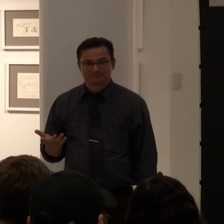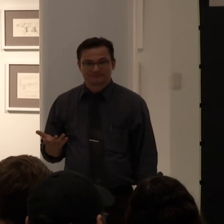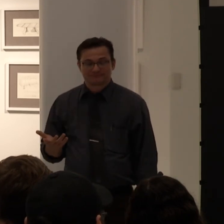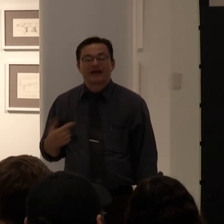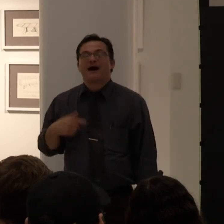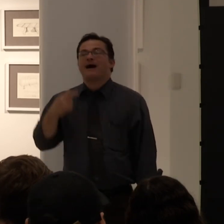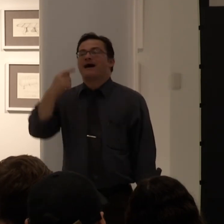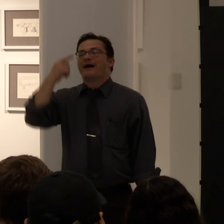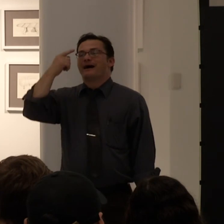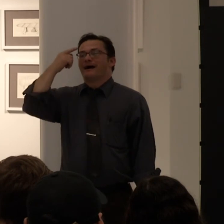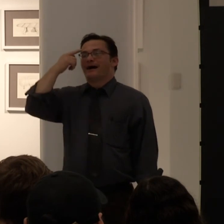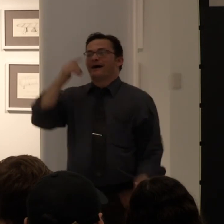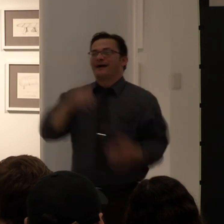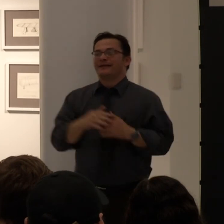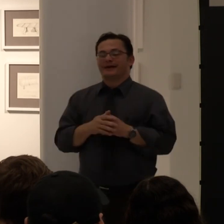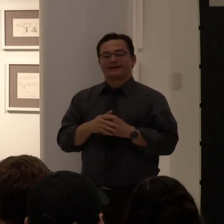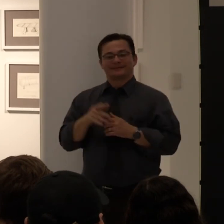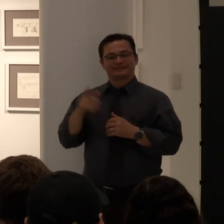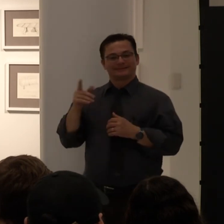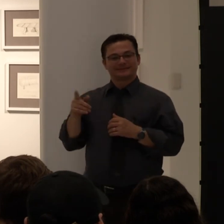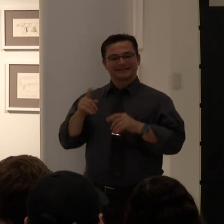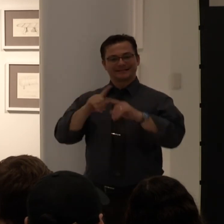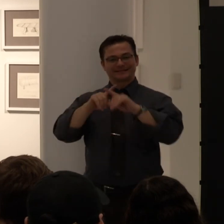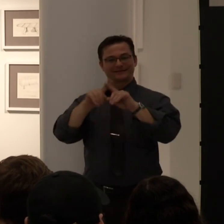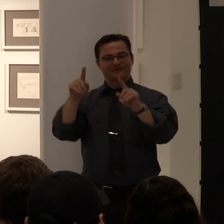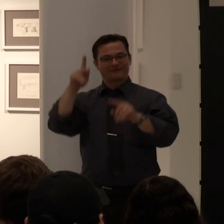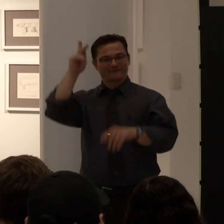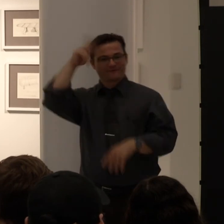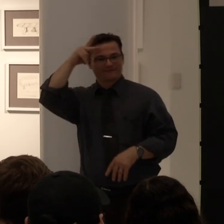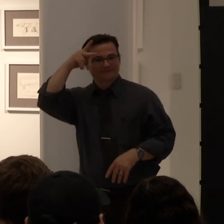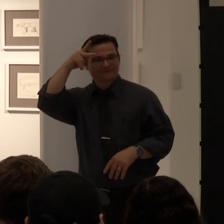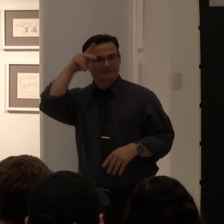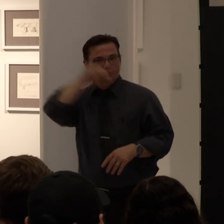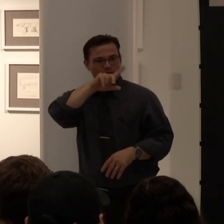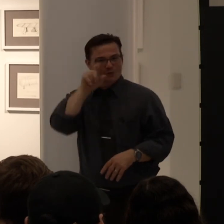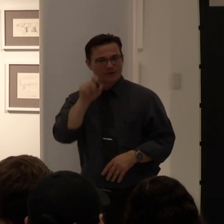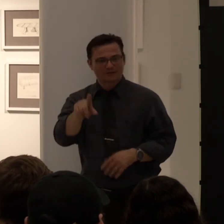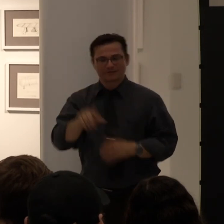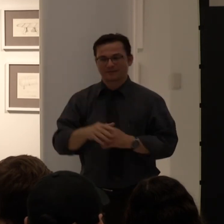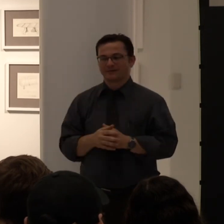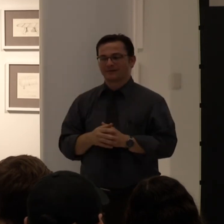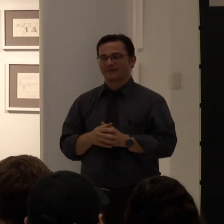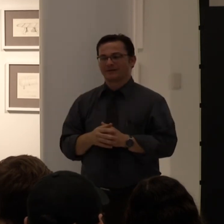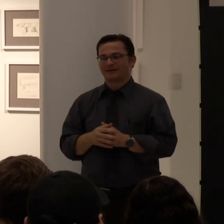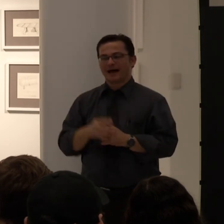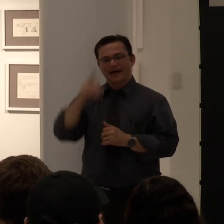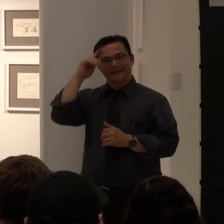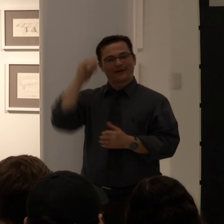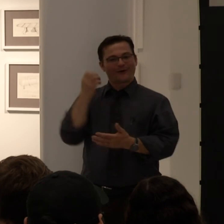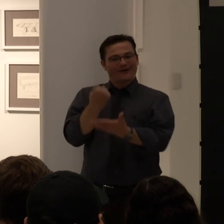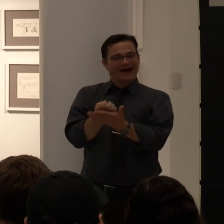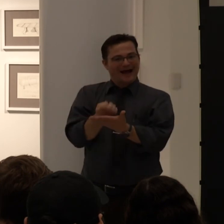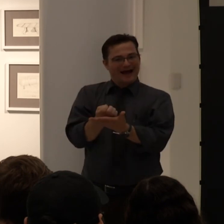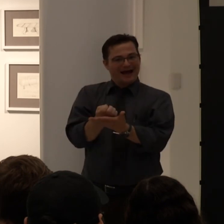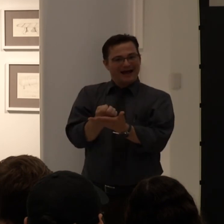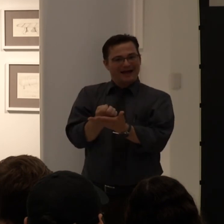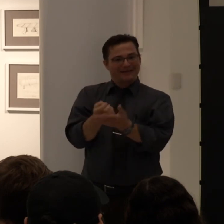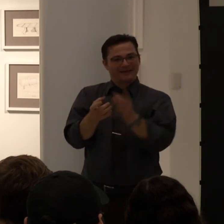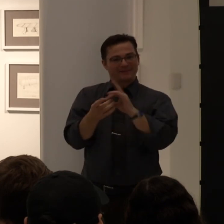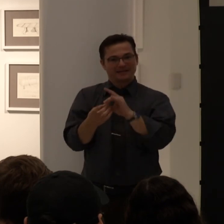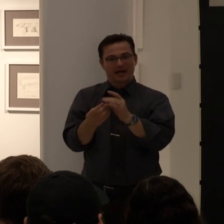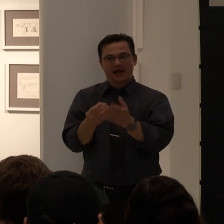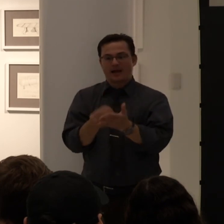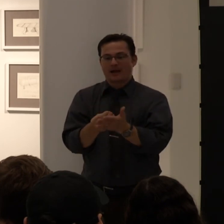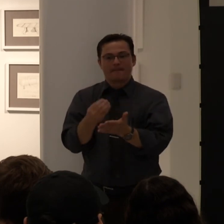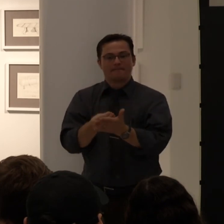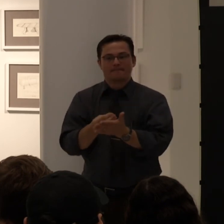I think that this is a whole different philosophical question. I think that our economy is based upon buy more,